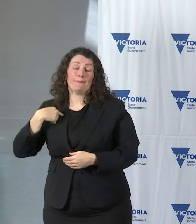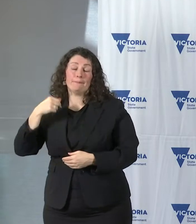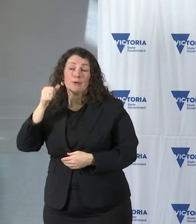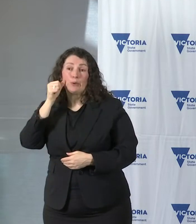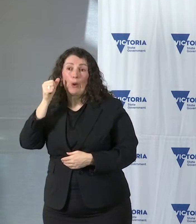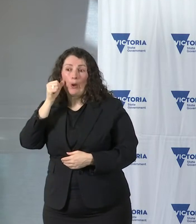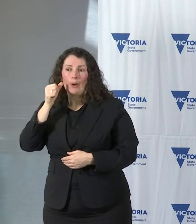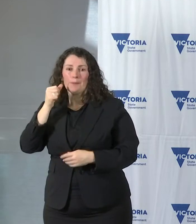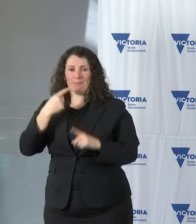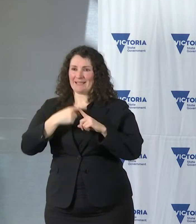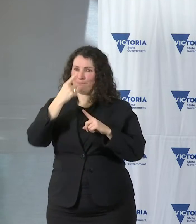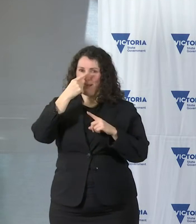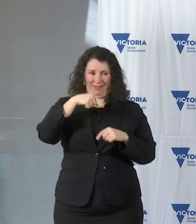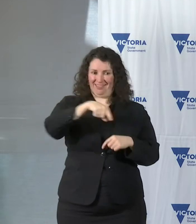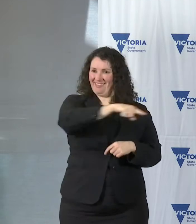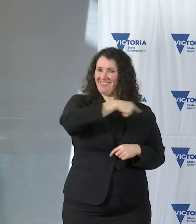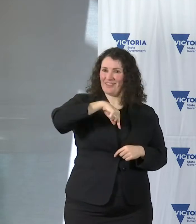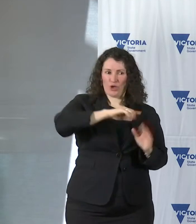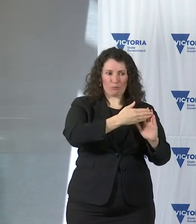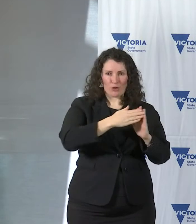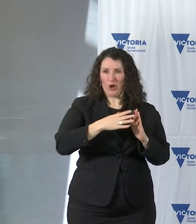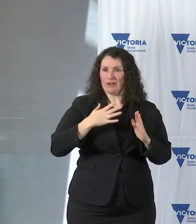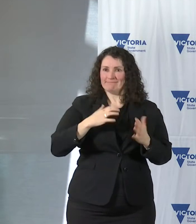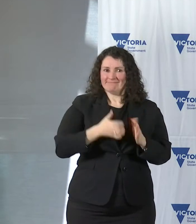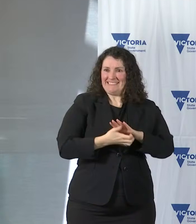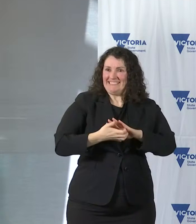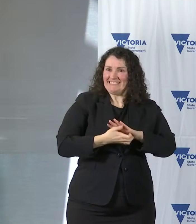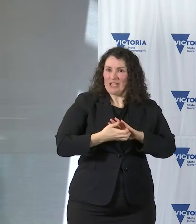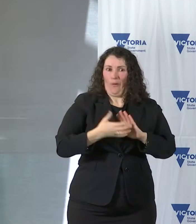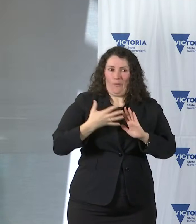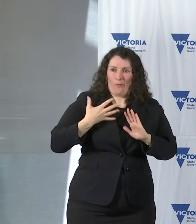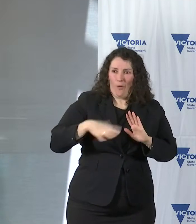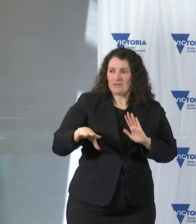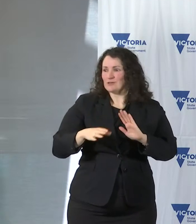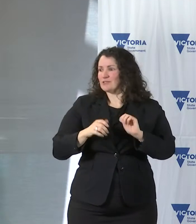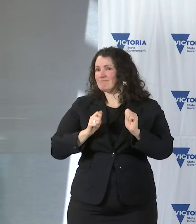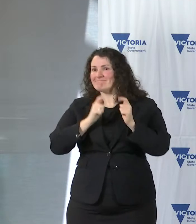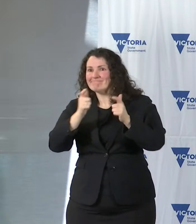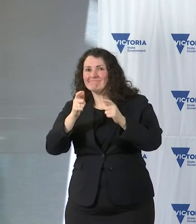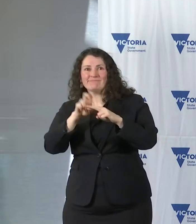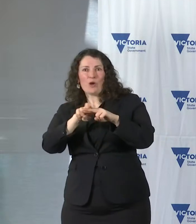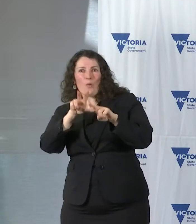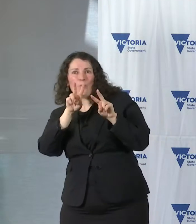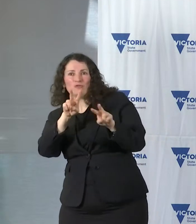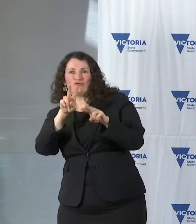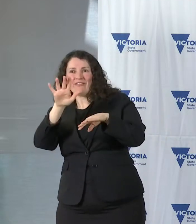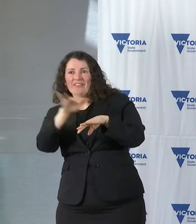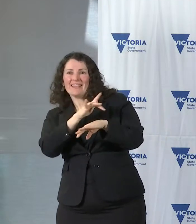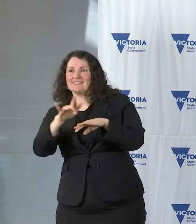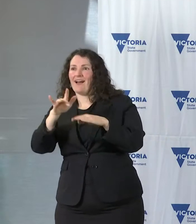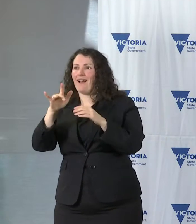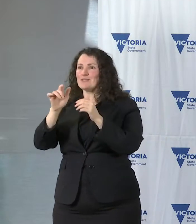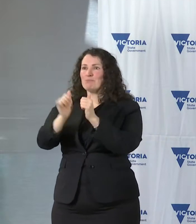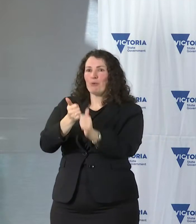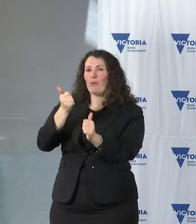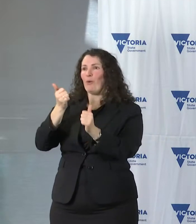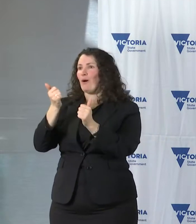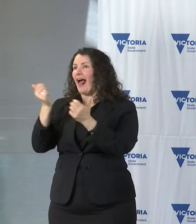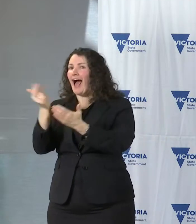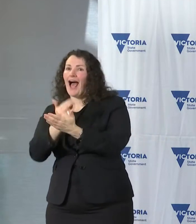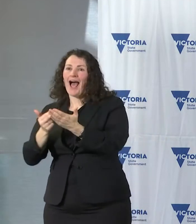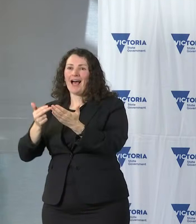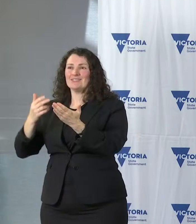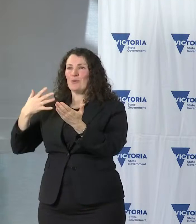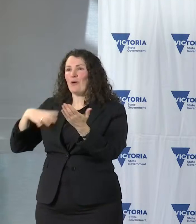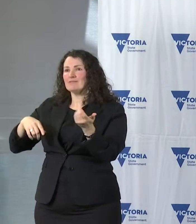to reopen. The truth of the matter, sadly, is until the vaccines start to ramp up